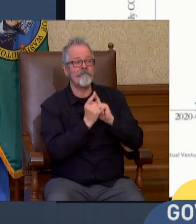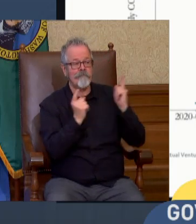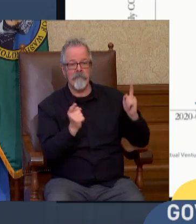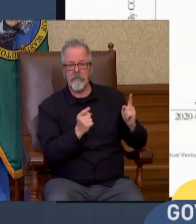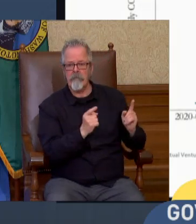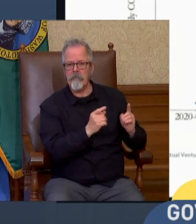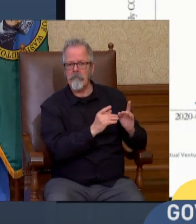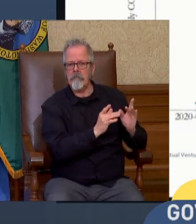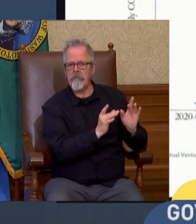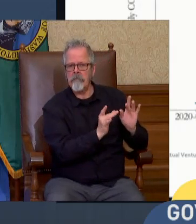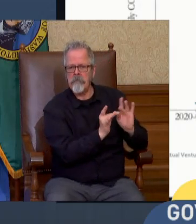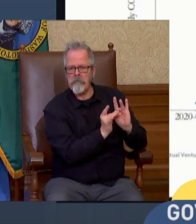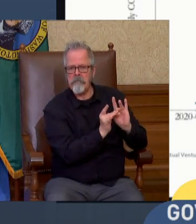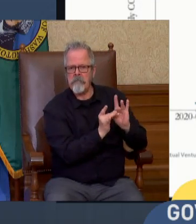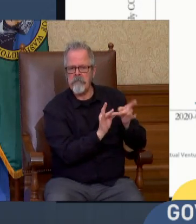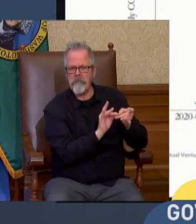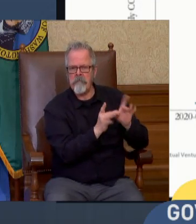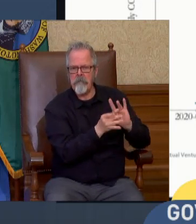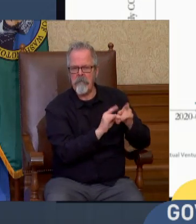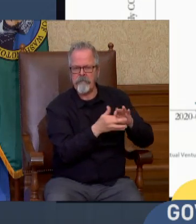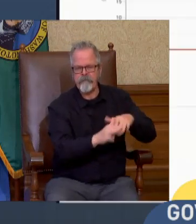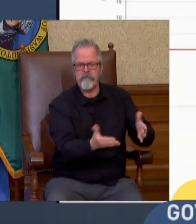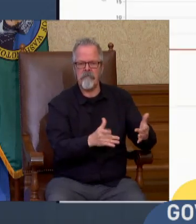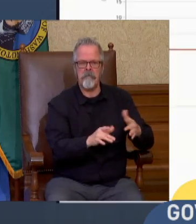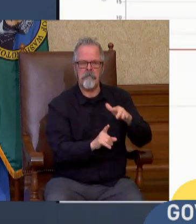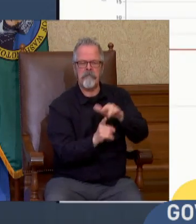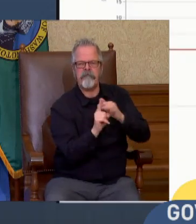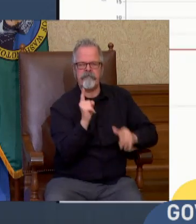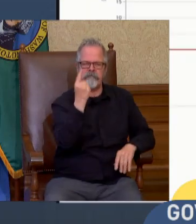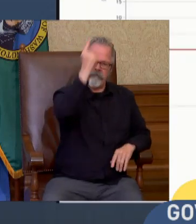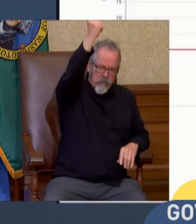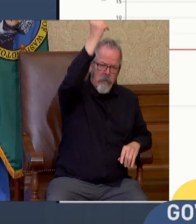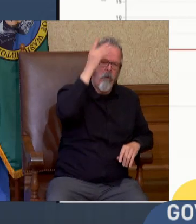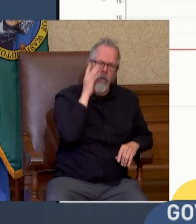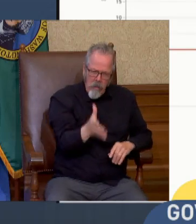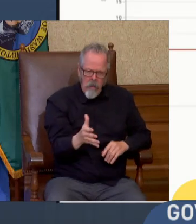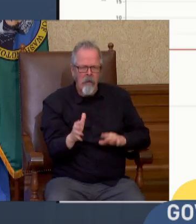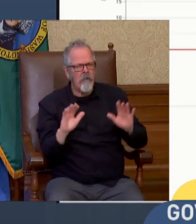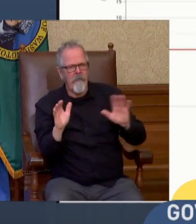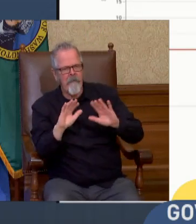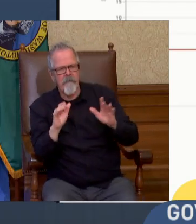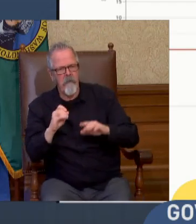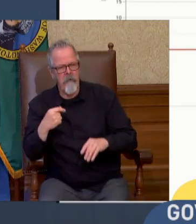Disease Modeling. A second model is